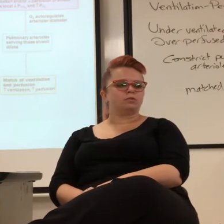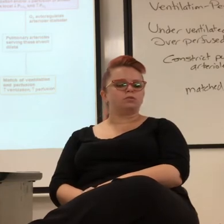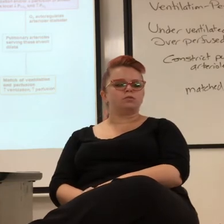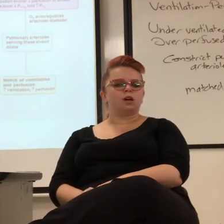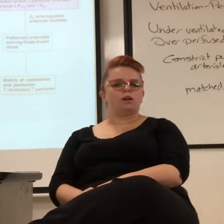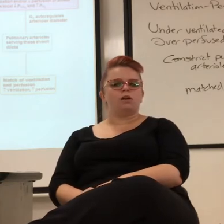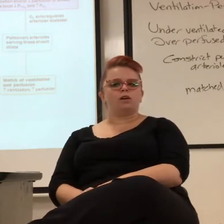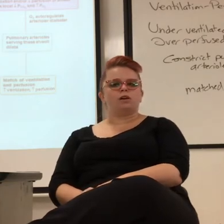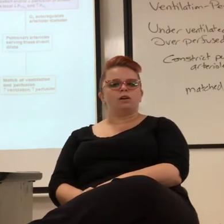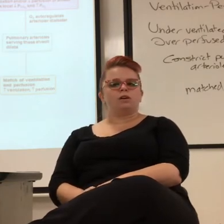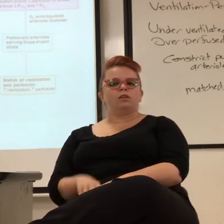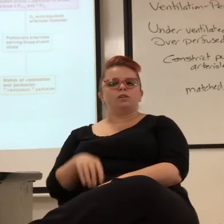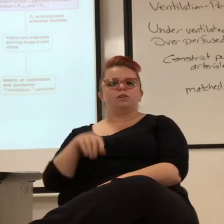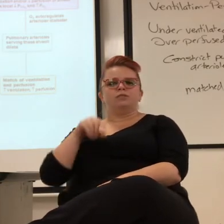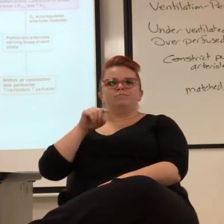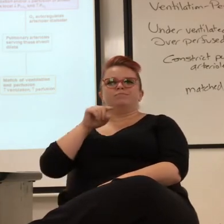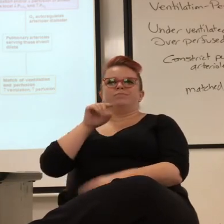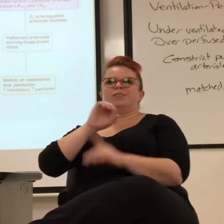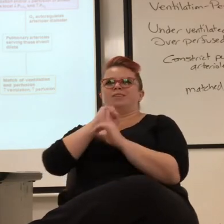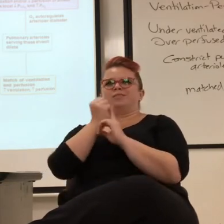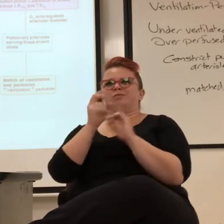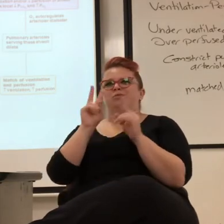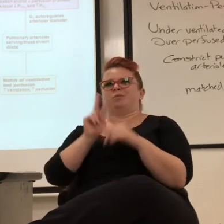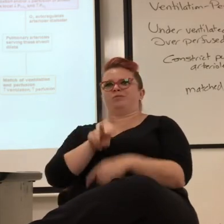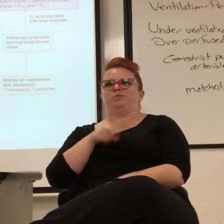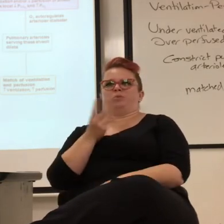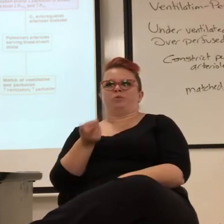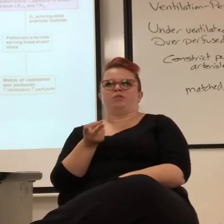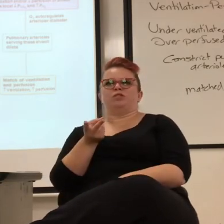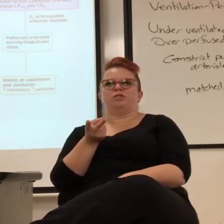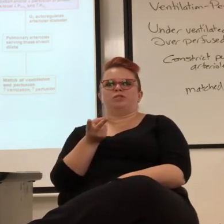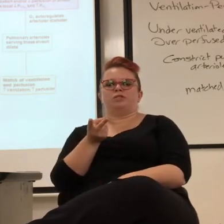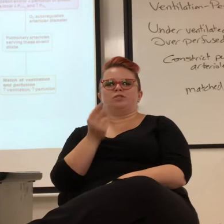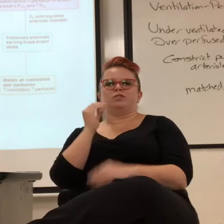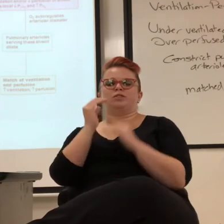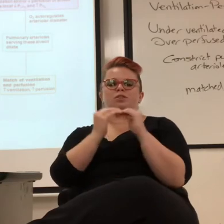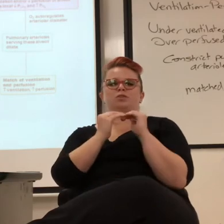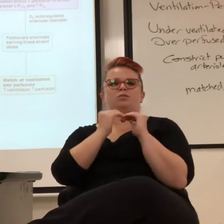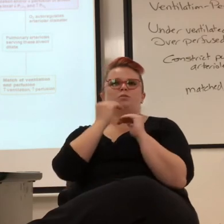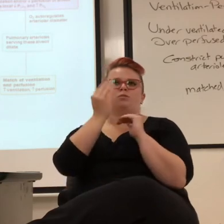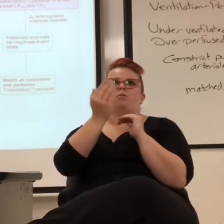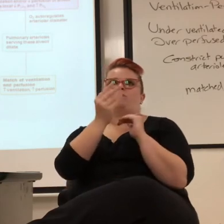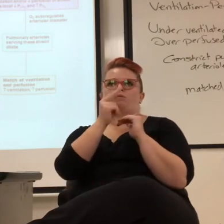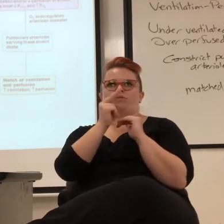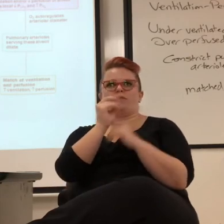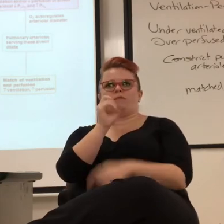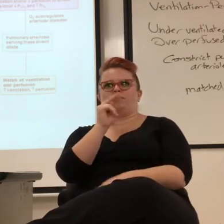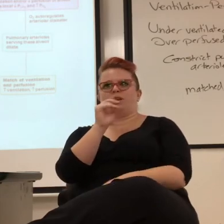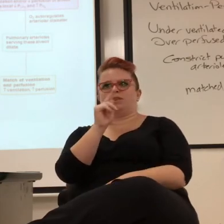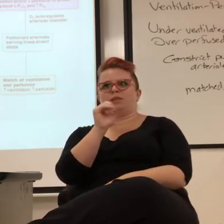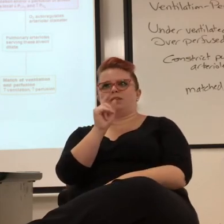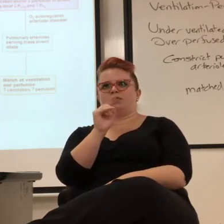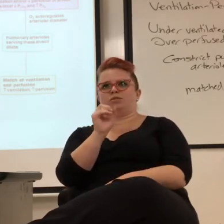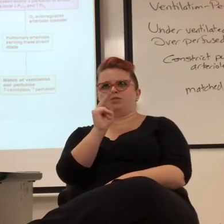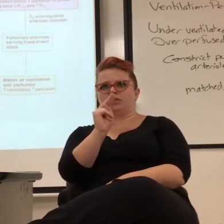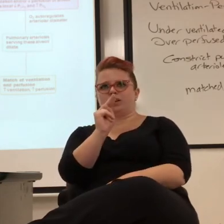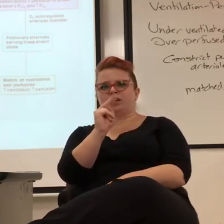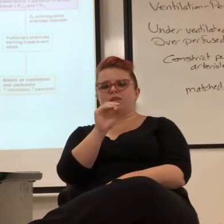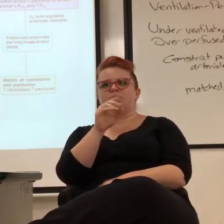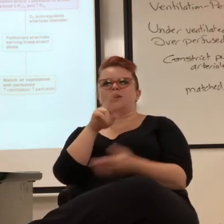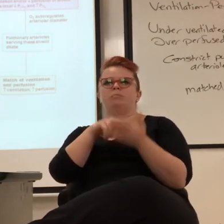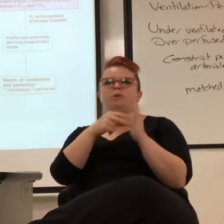So that one is, again, the reverse. You're overventilated, so PCO2 is dropping